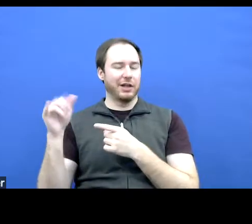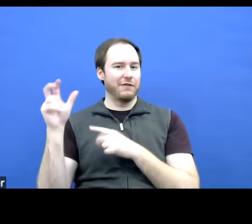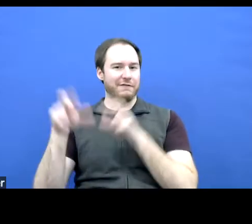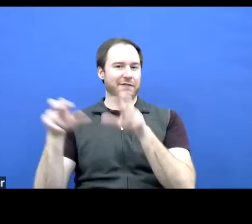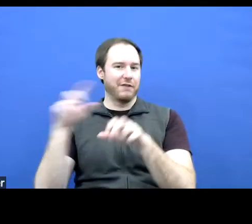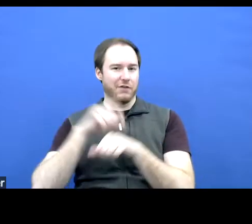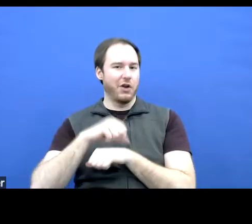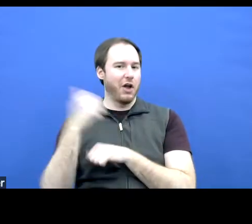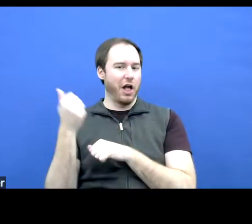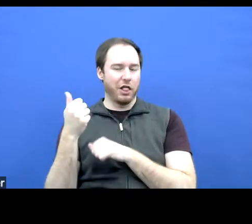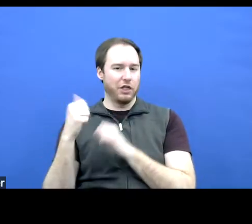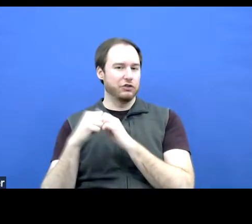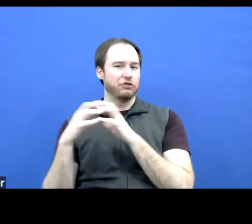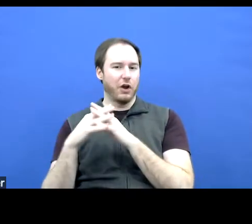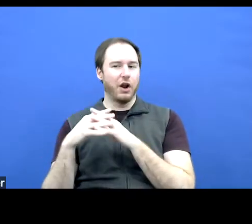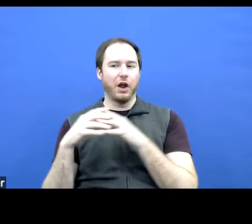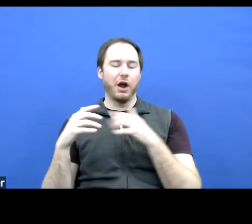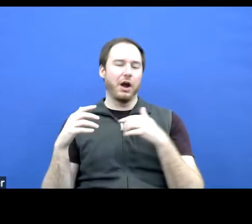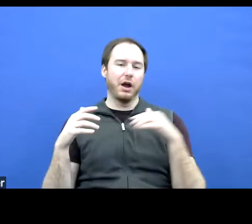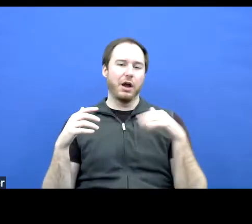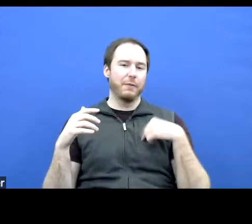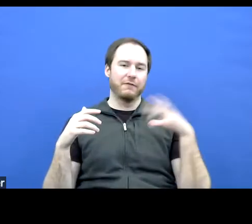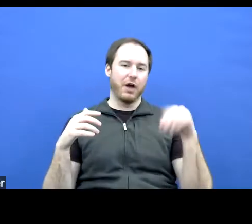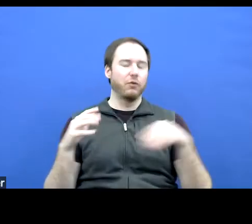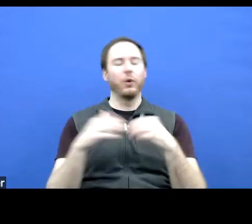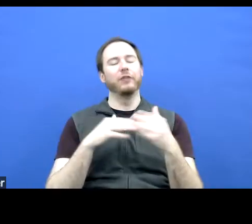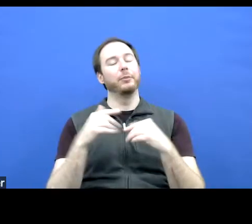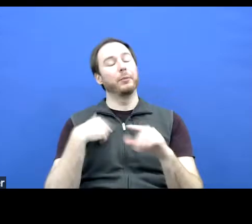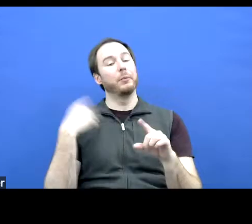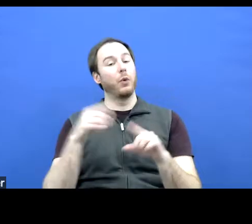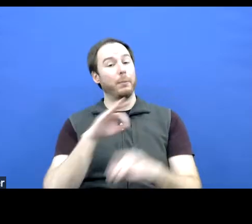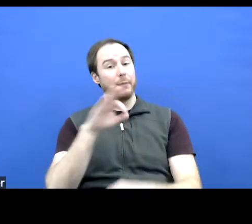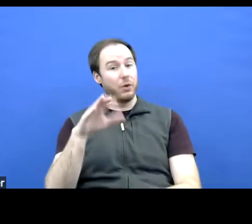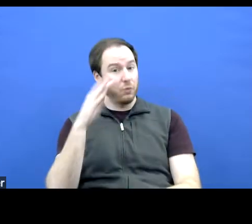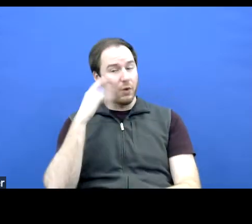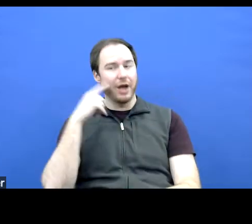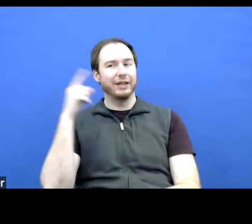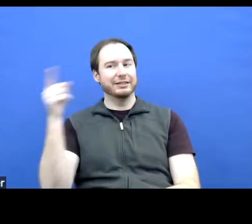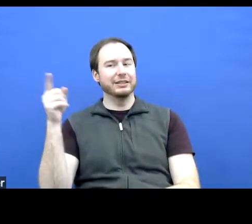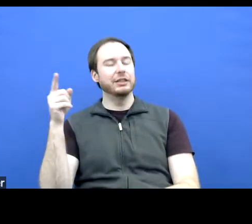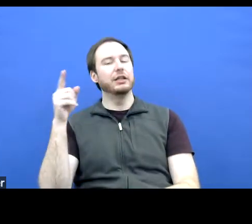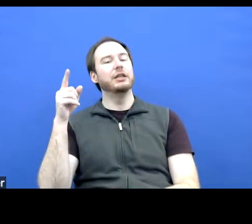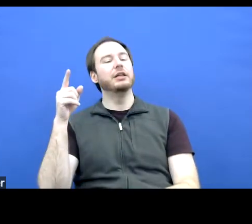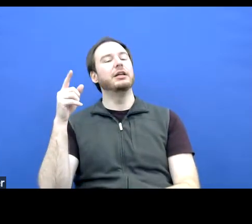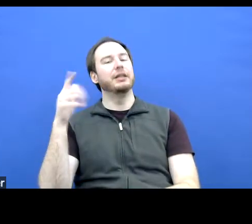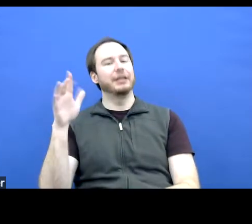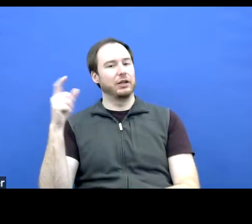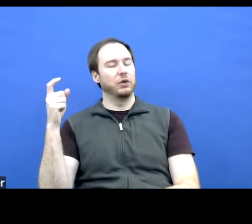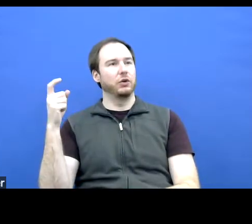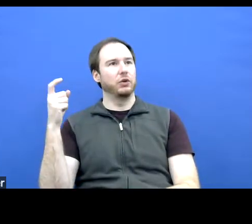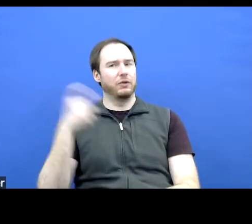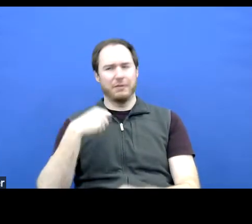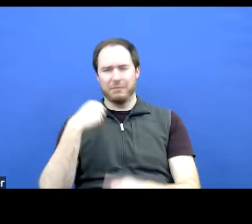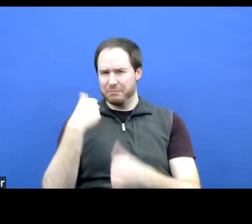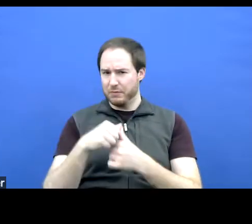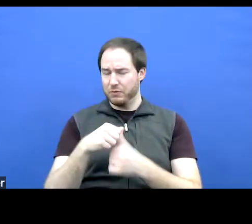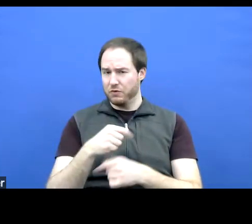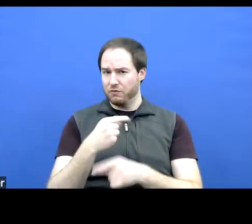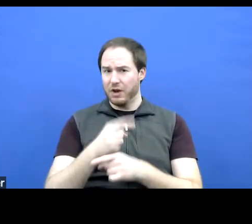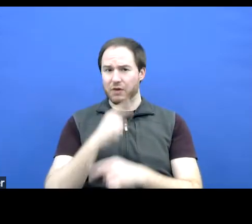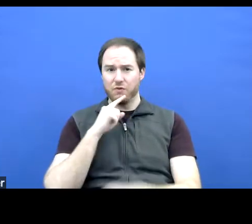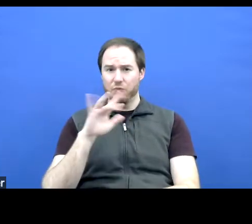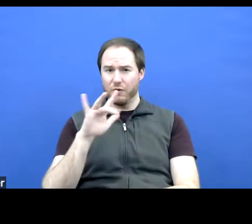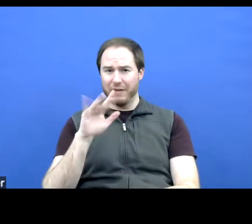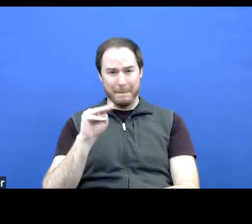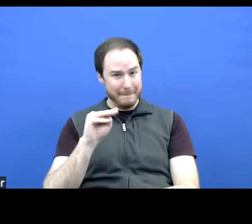in another startup I'm involved in. But again, I just mentioned that because he has donated, if I remember the numbers correctly,